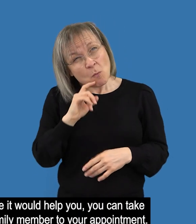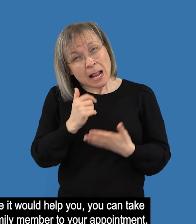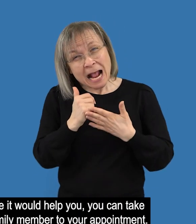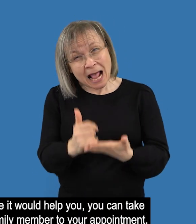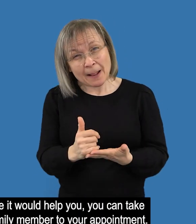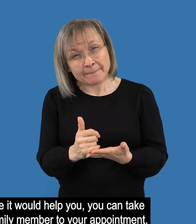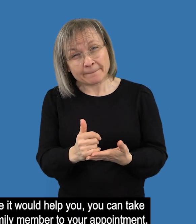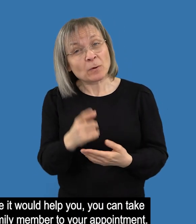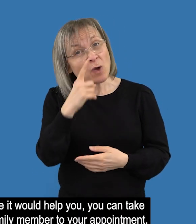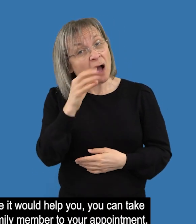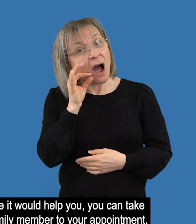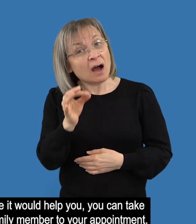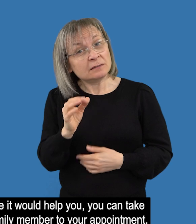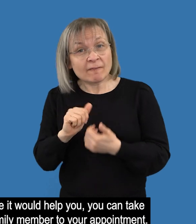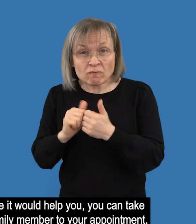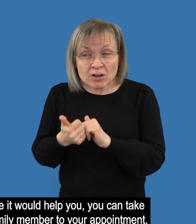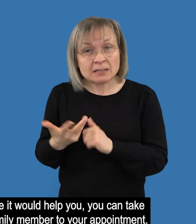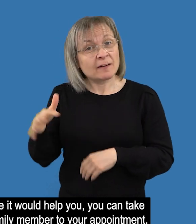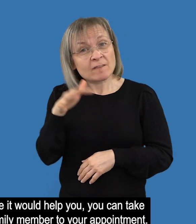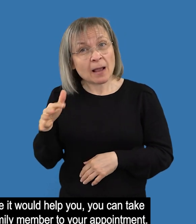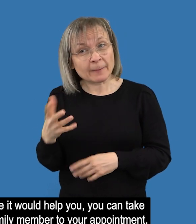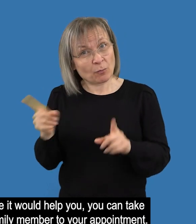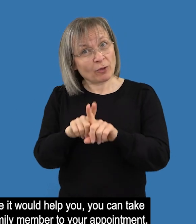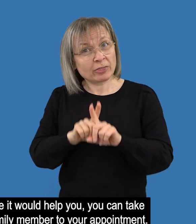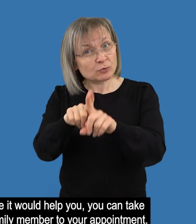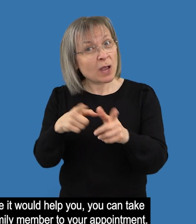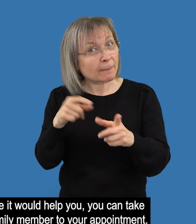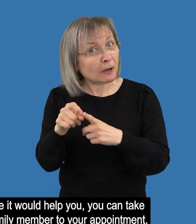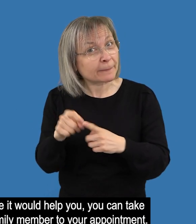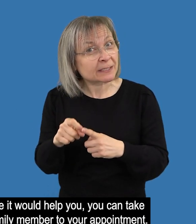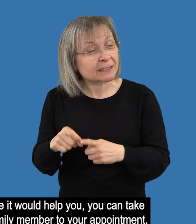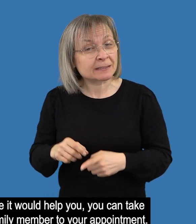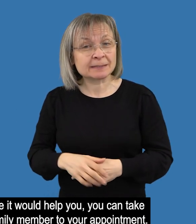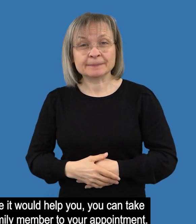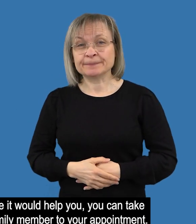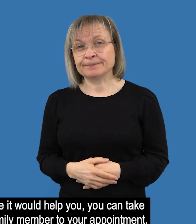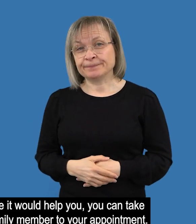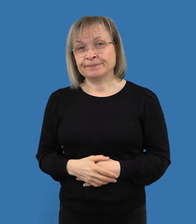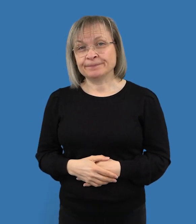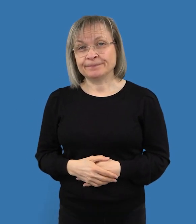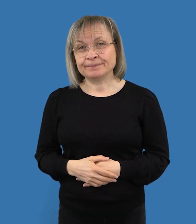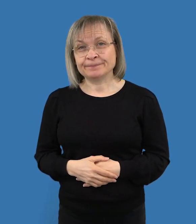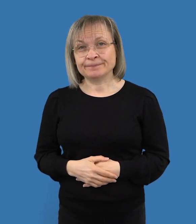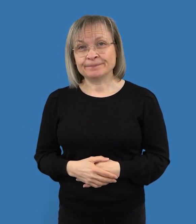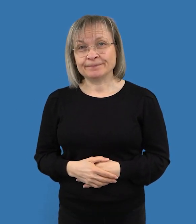If you feel like it would help you, you can take a friend or family member to your appointment.